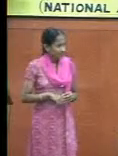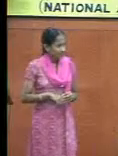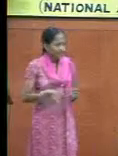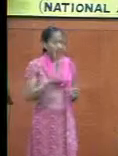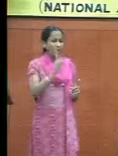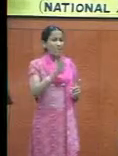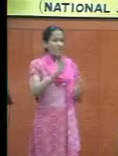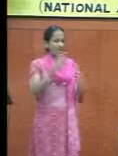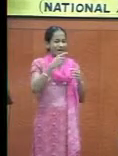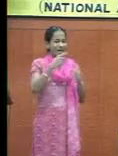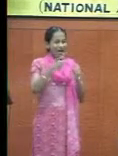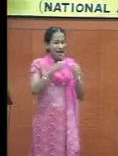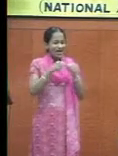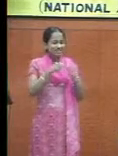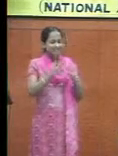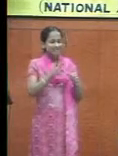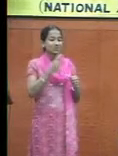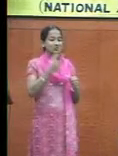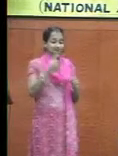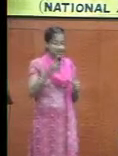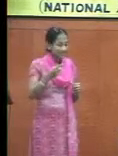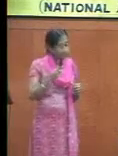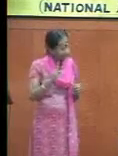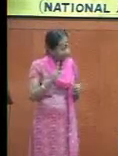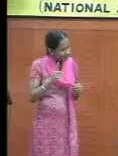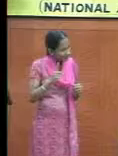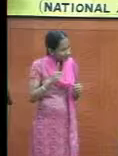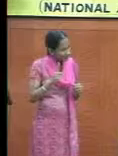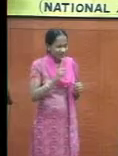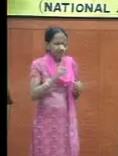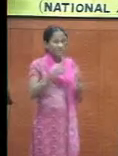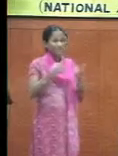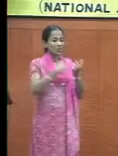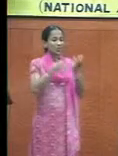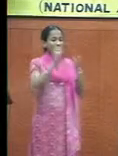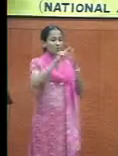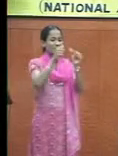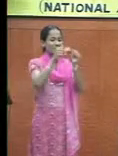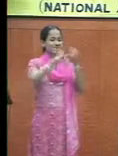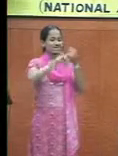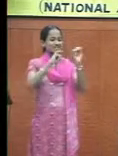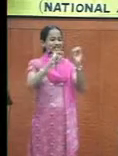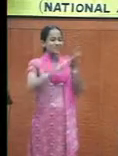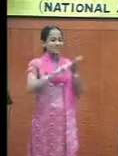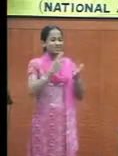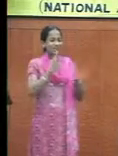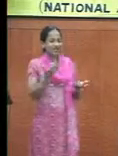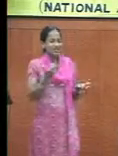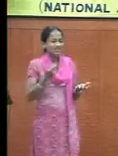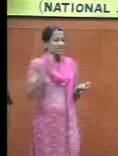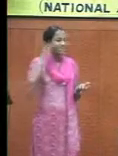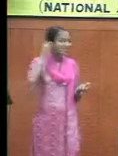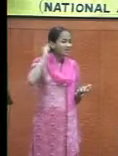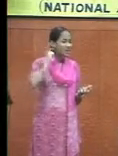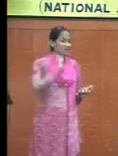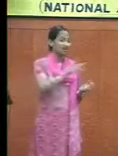That's the only answer that there is really to give. There is no reason why a hearing impaired person should